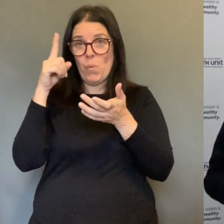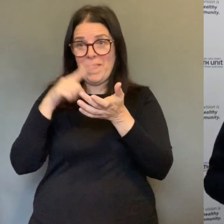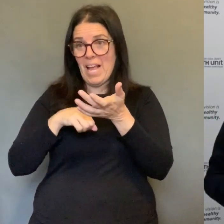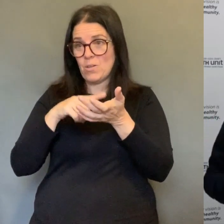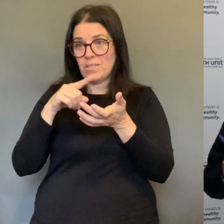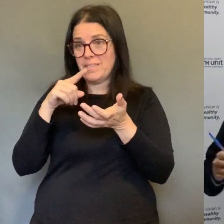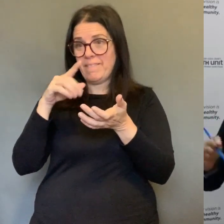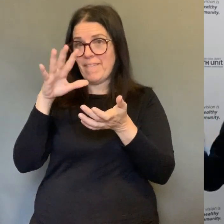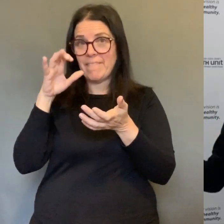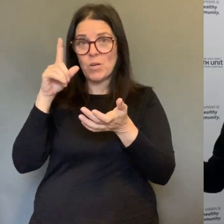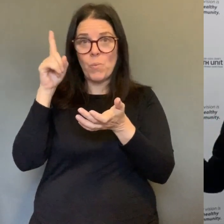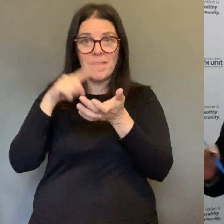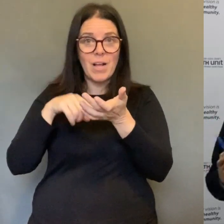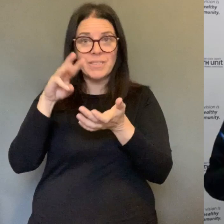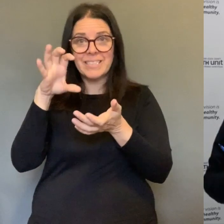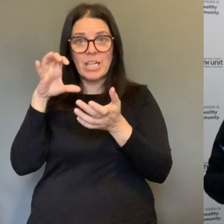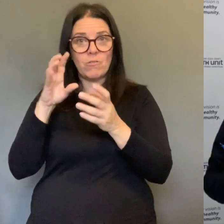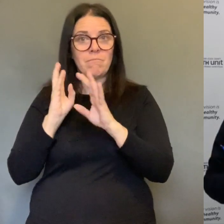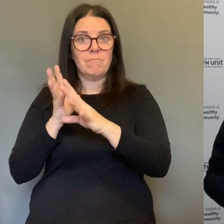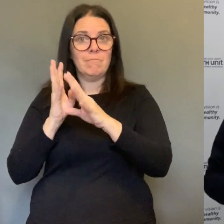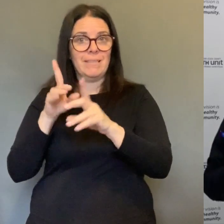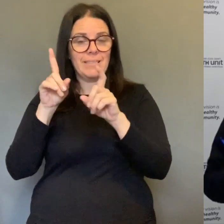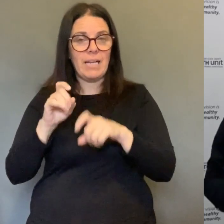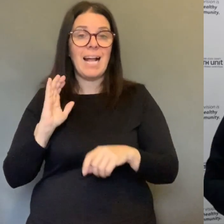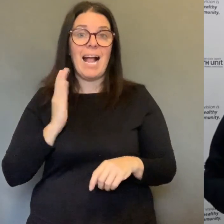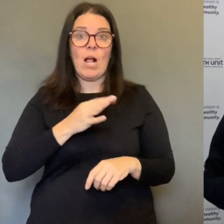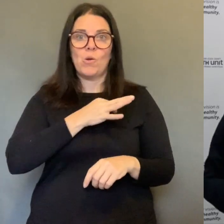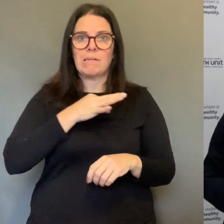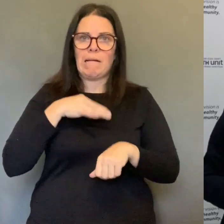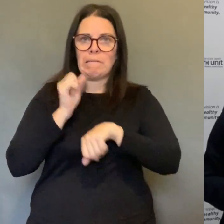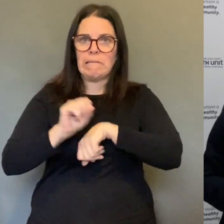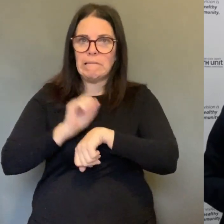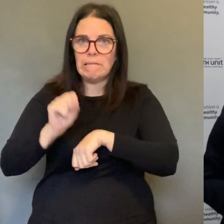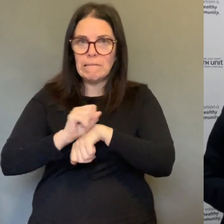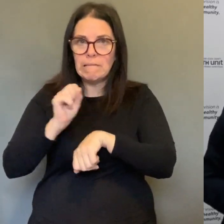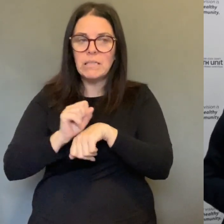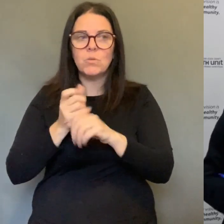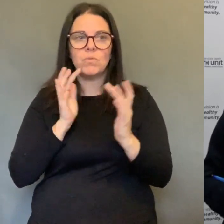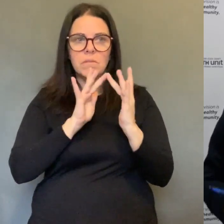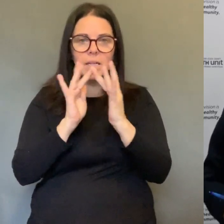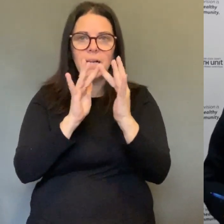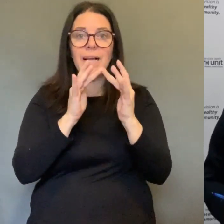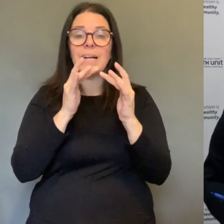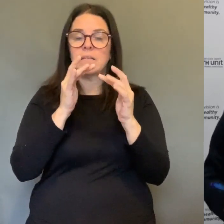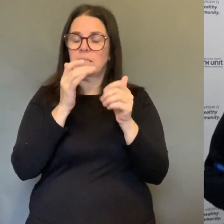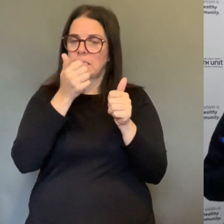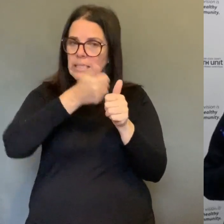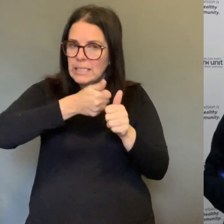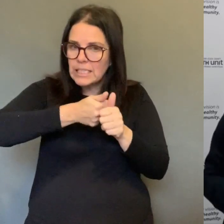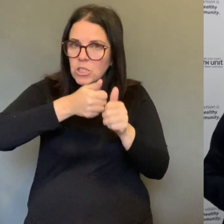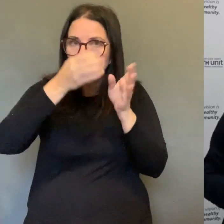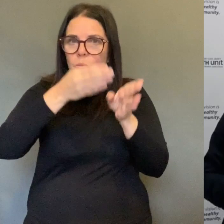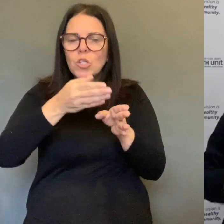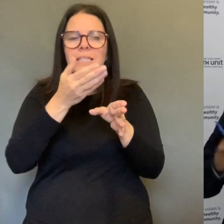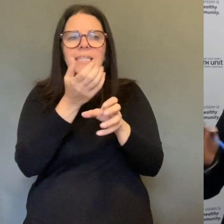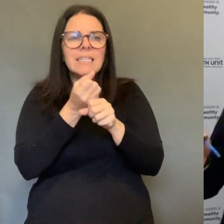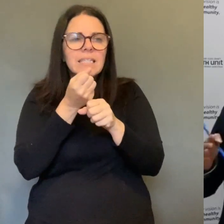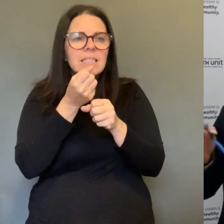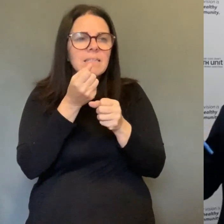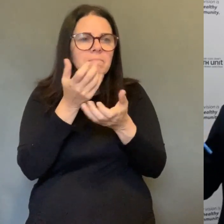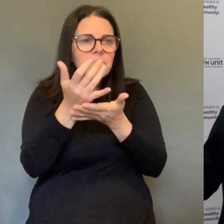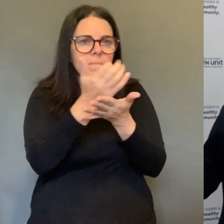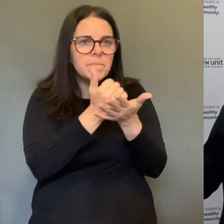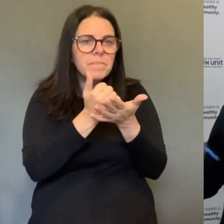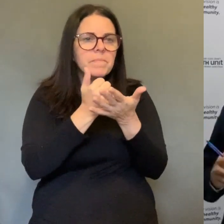can imagine if you have like 400 cases, our team of nurses are calling each of these individuals, and so that means like at